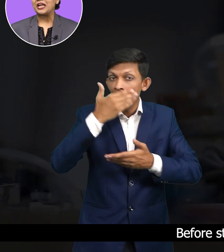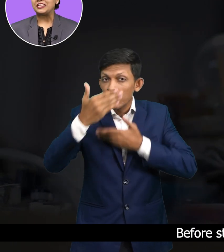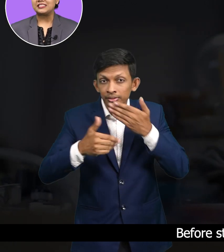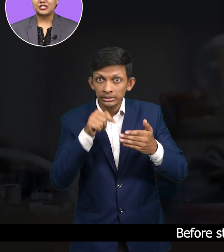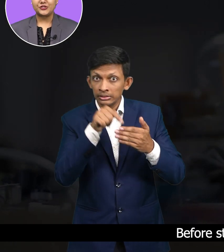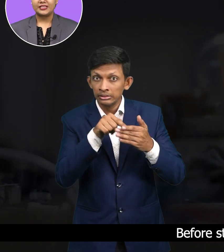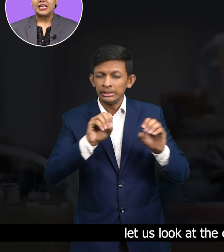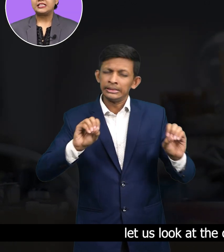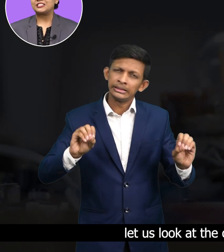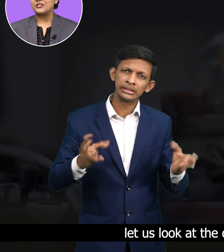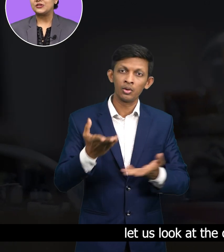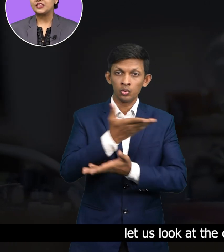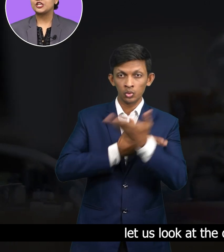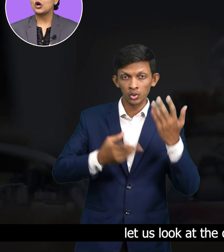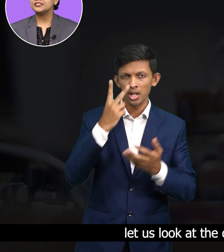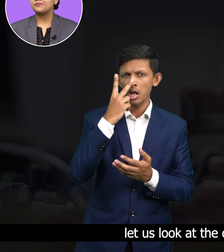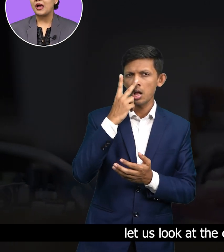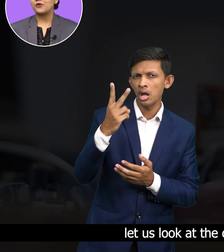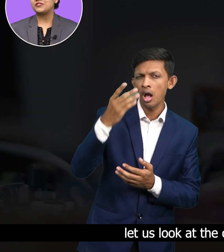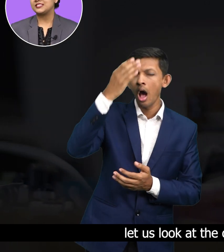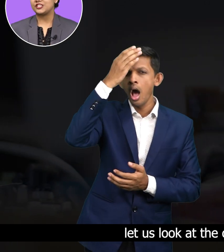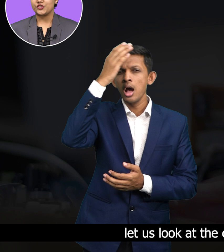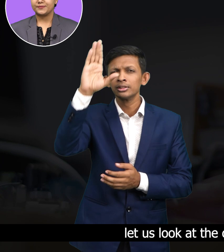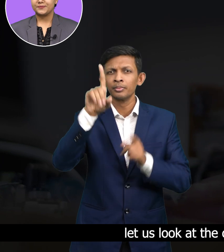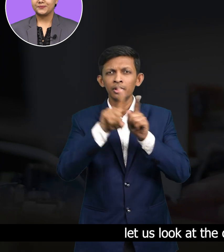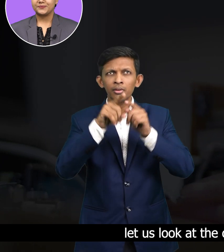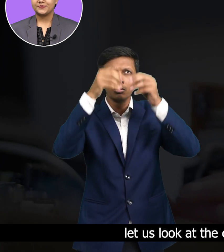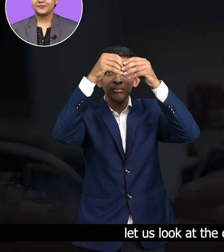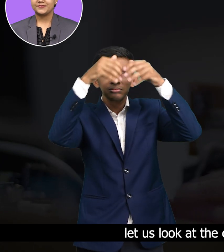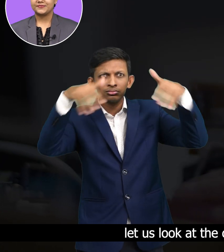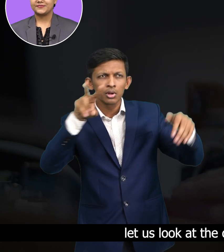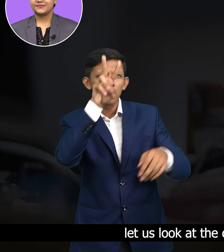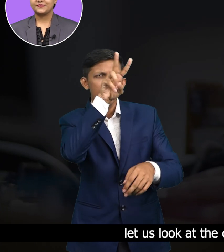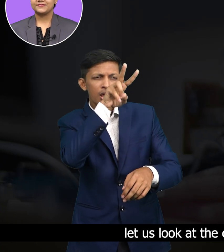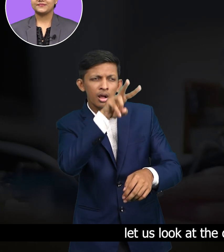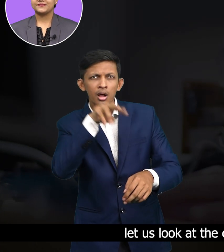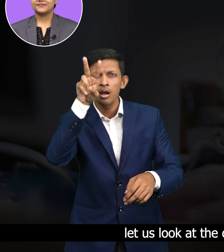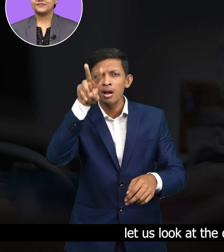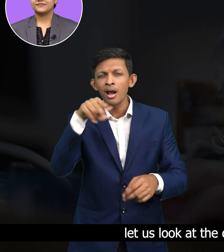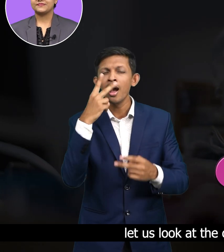Before starting the session, let us look at the concept map of this session.